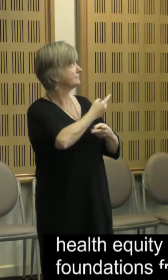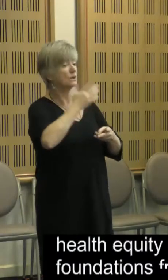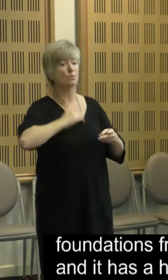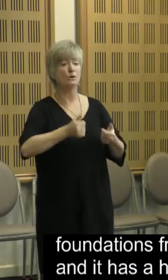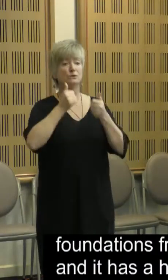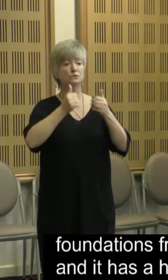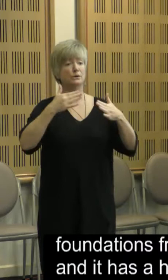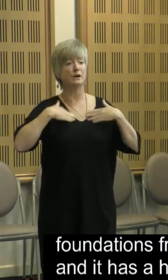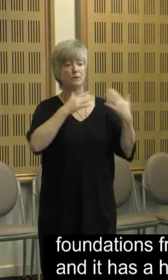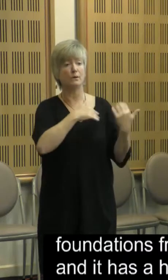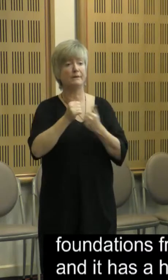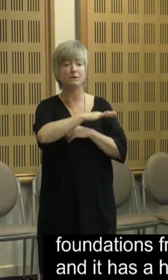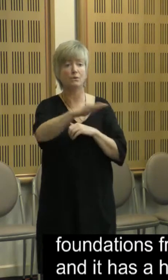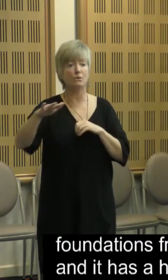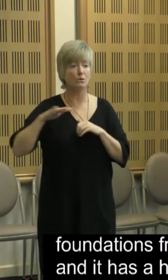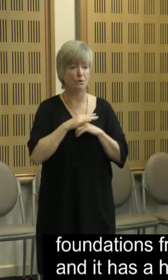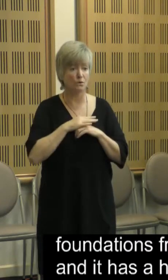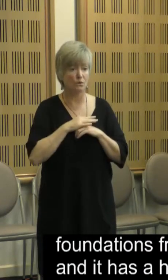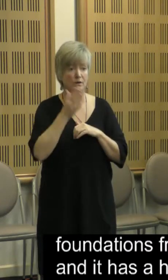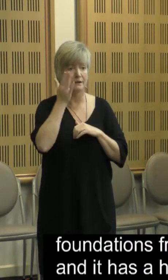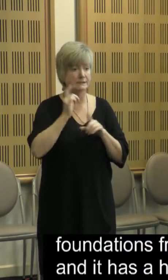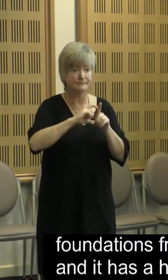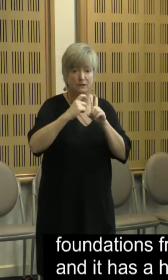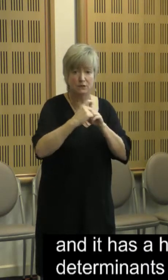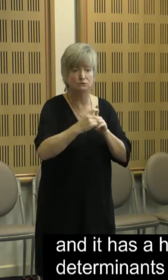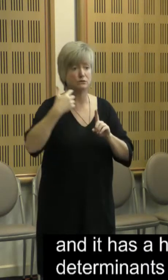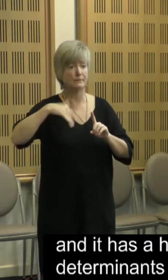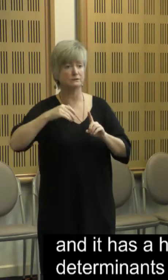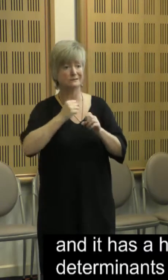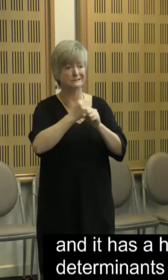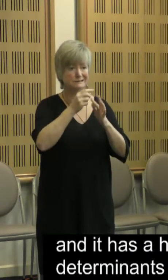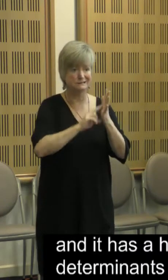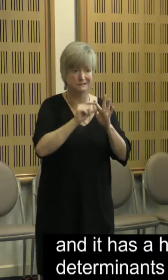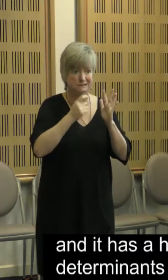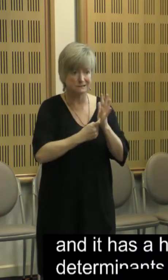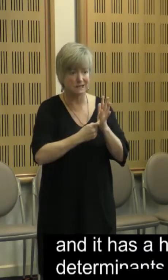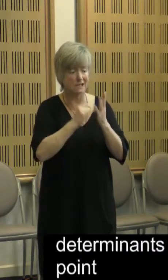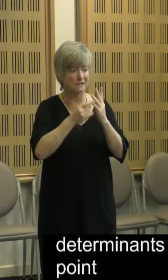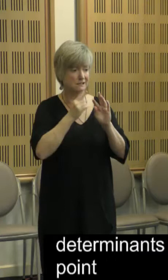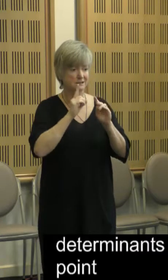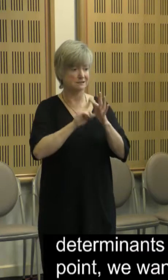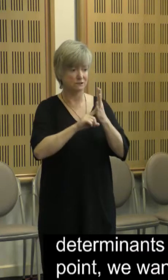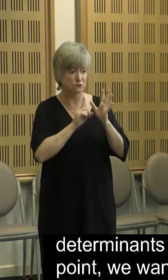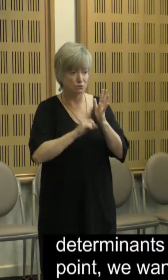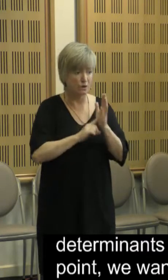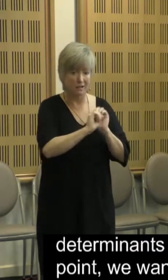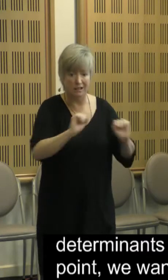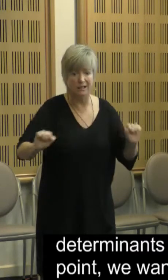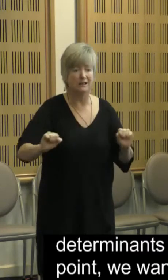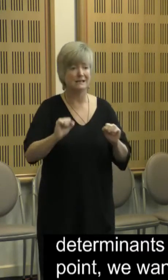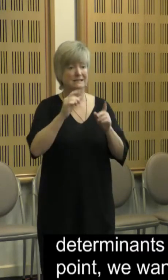and wellbeing for everyone, regardless of cultural background, gender, sexual orientation, disability or